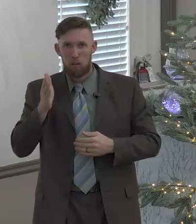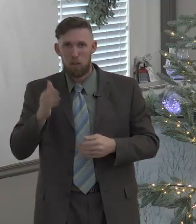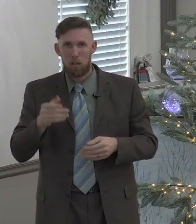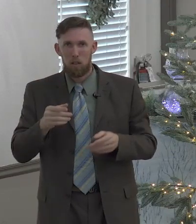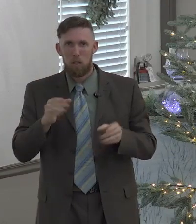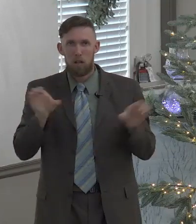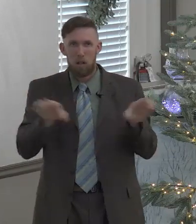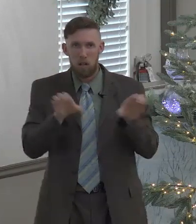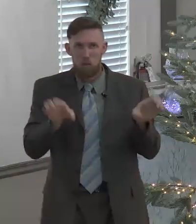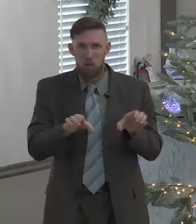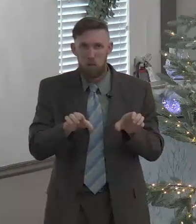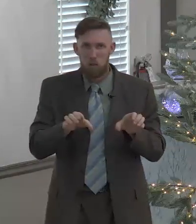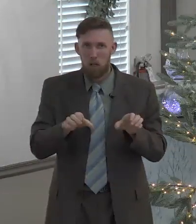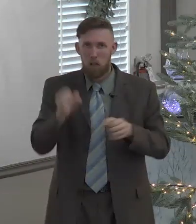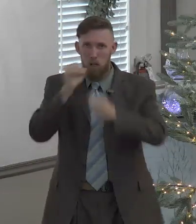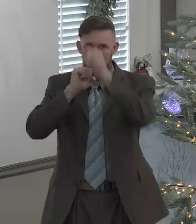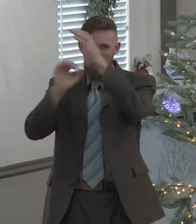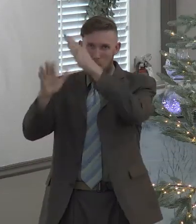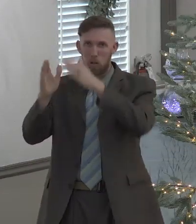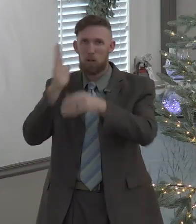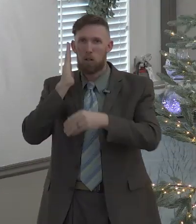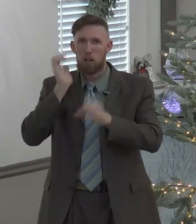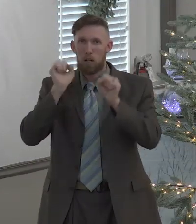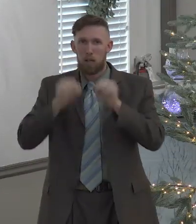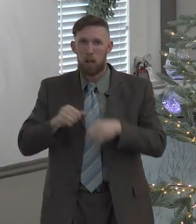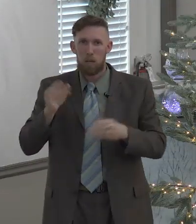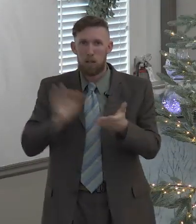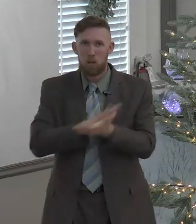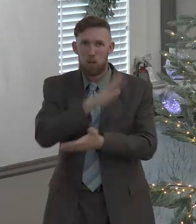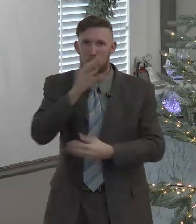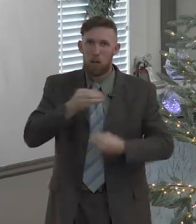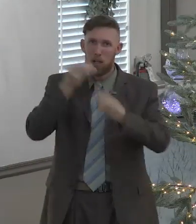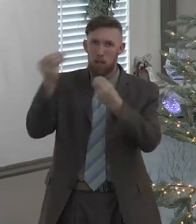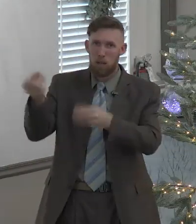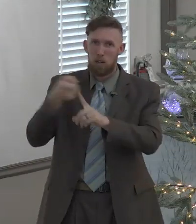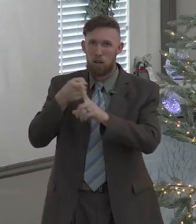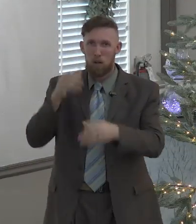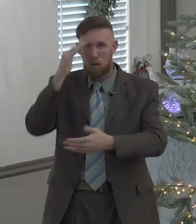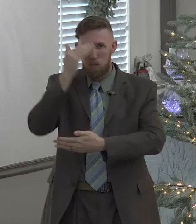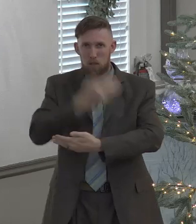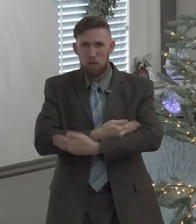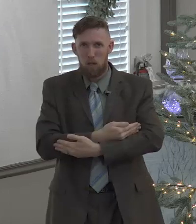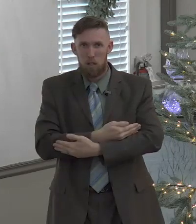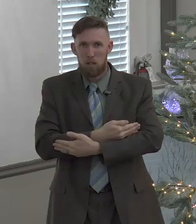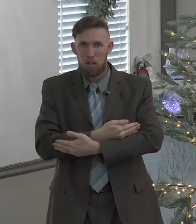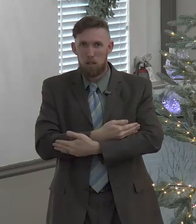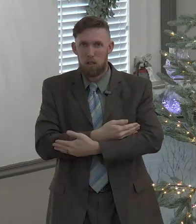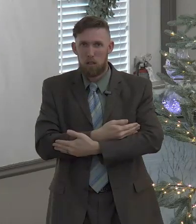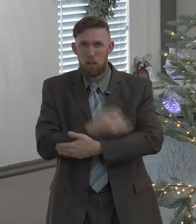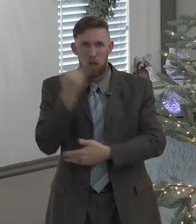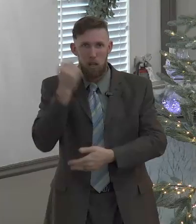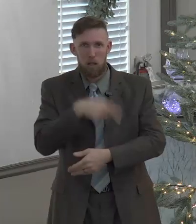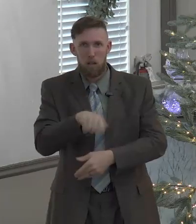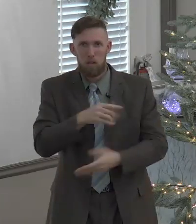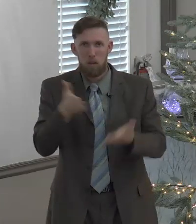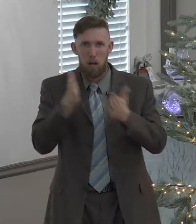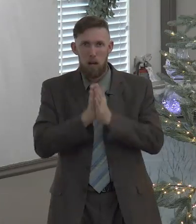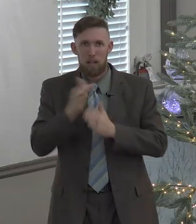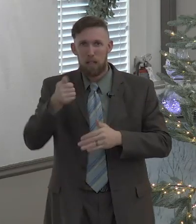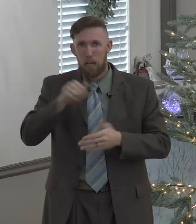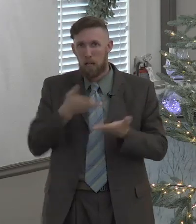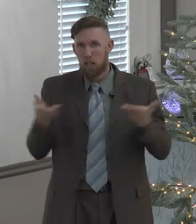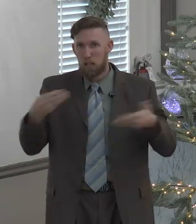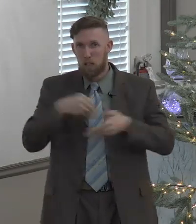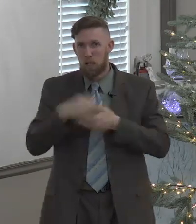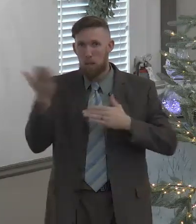may be glorified in the Son. If you shall ask anything in my name, I will do it." Now, anything in my name